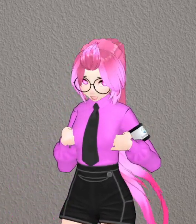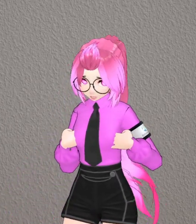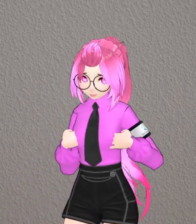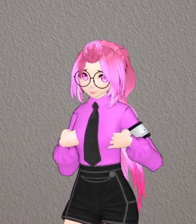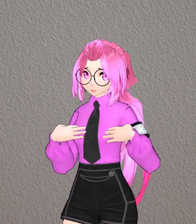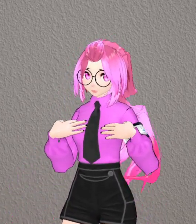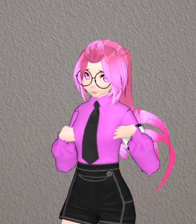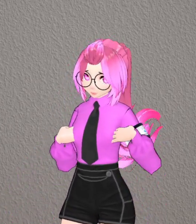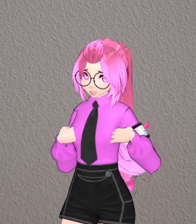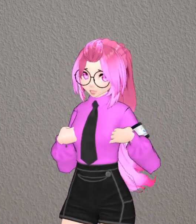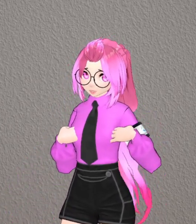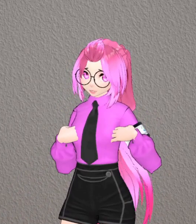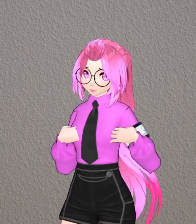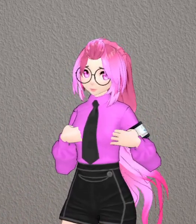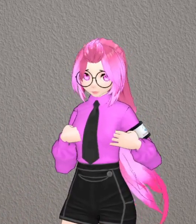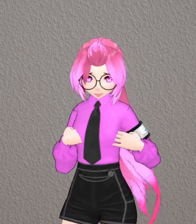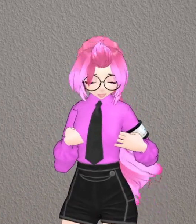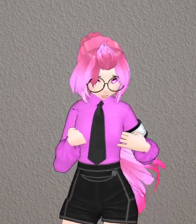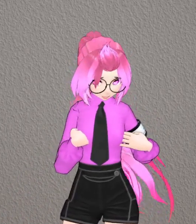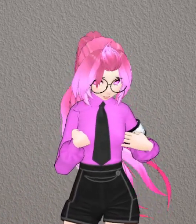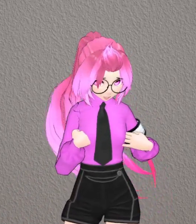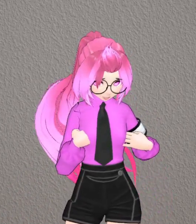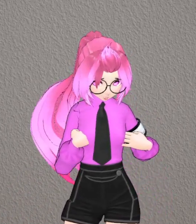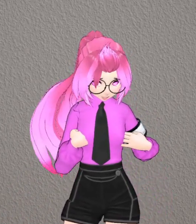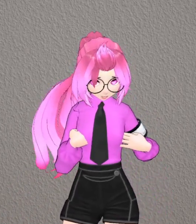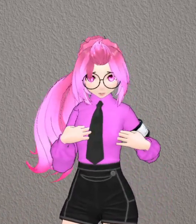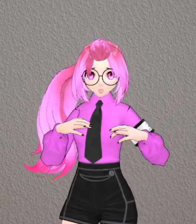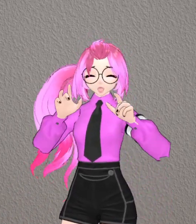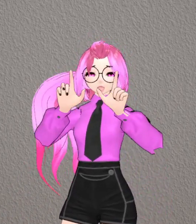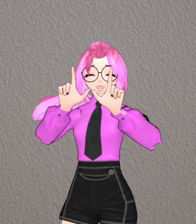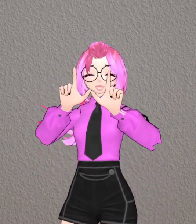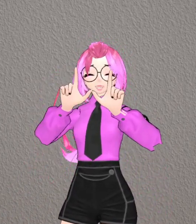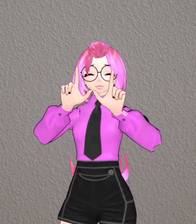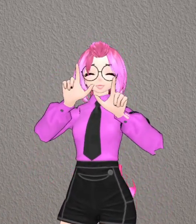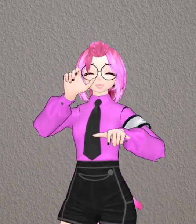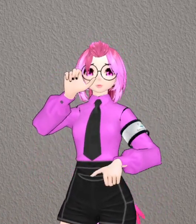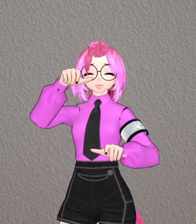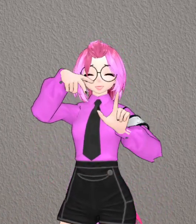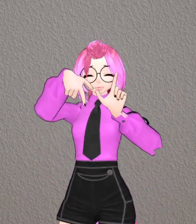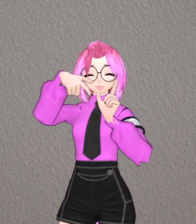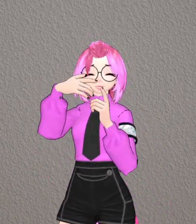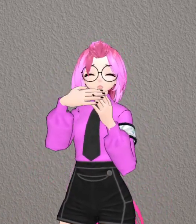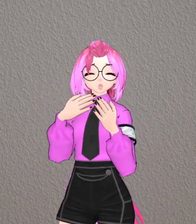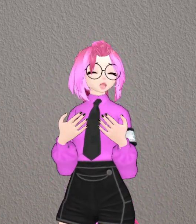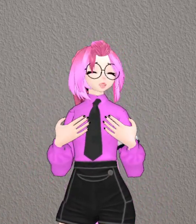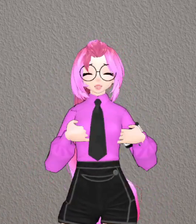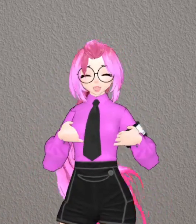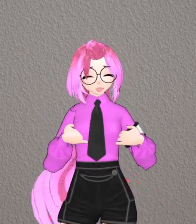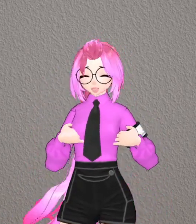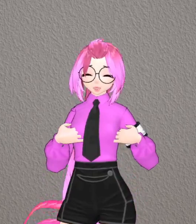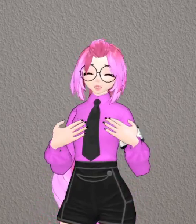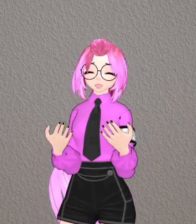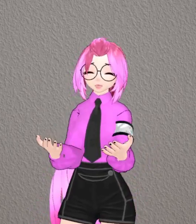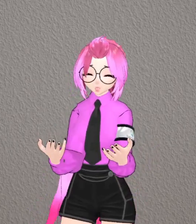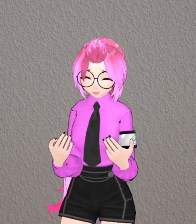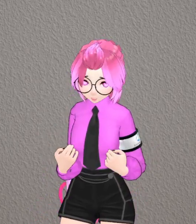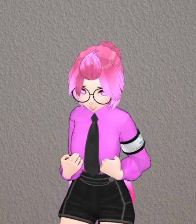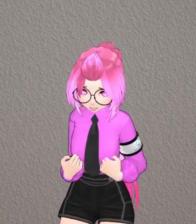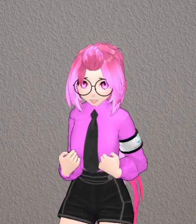have. And contrary, if you want to say want, you don't have it yet. You want it.